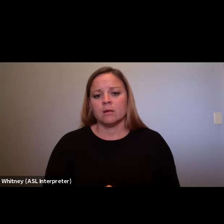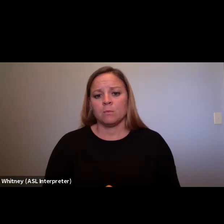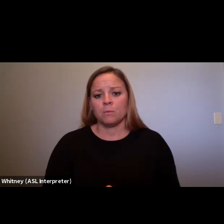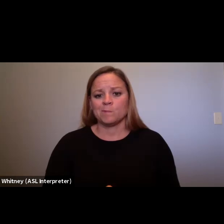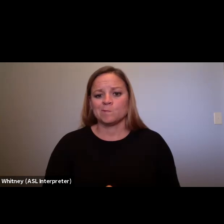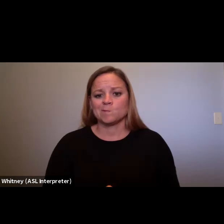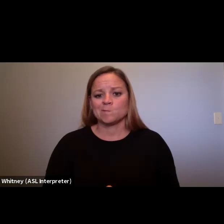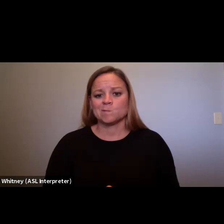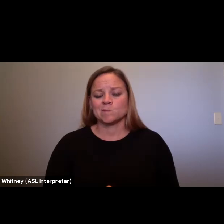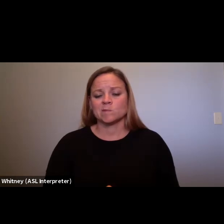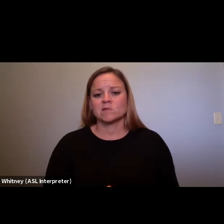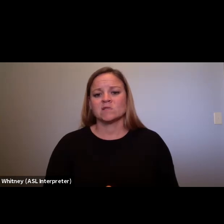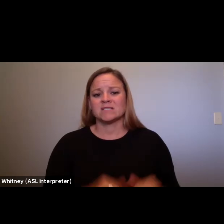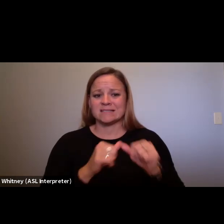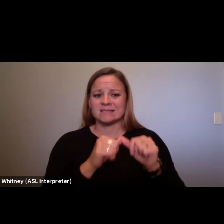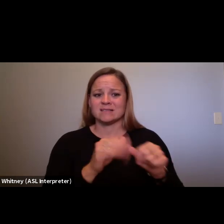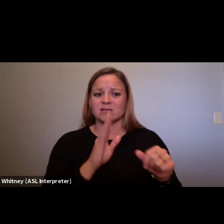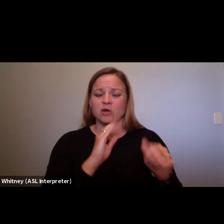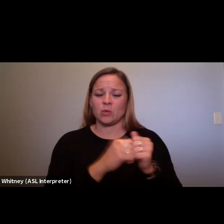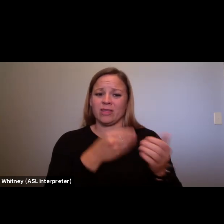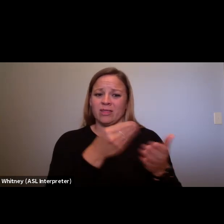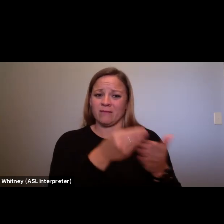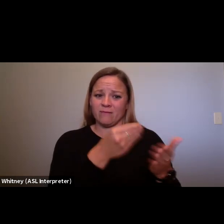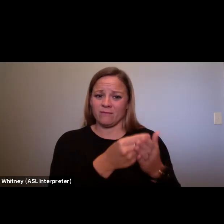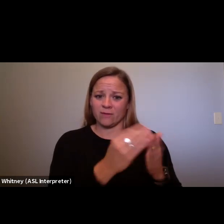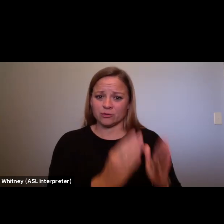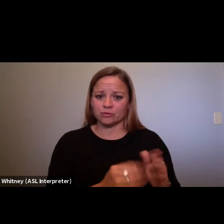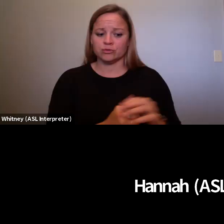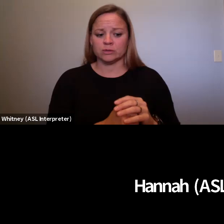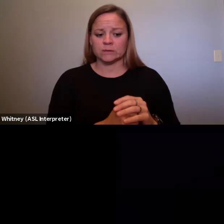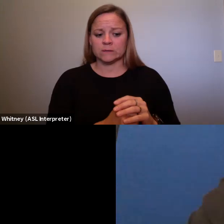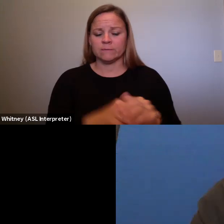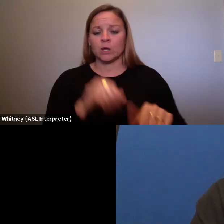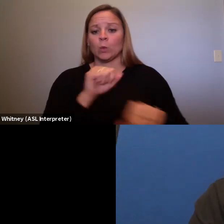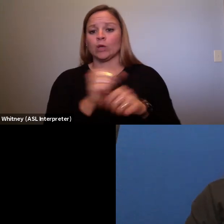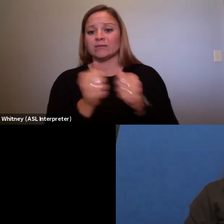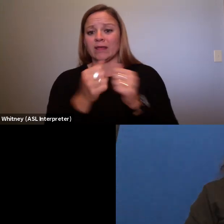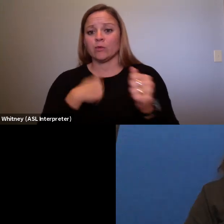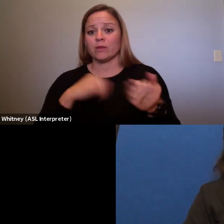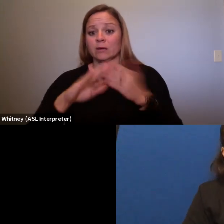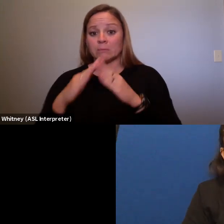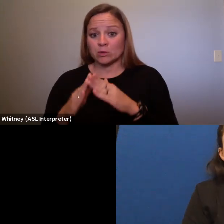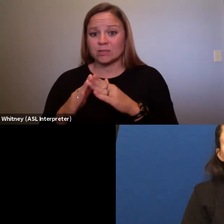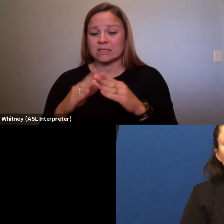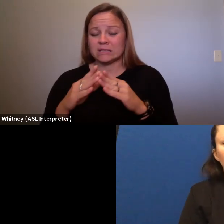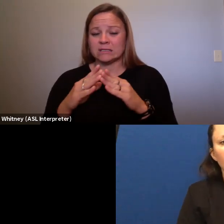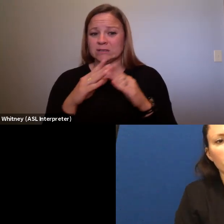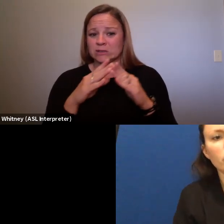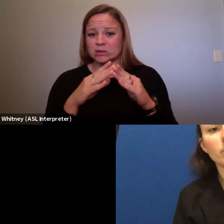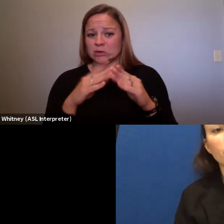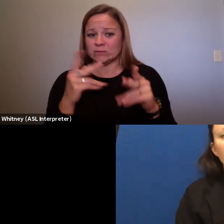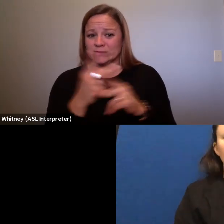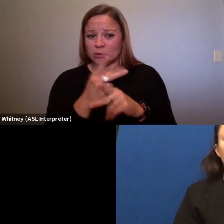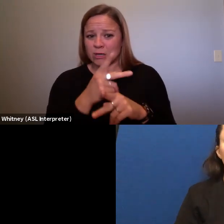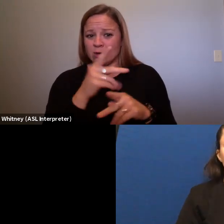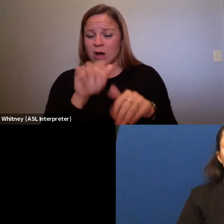keep up the communication with the funders, keep up, you know, working together with the community to find the needs. Because we also